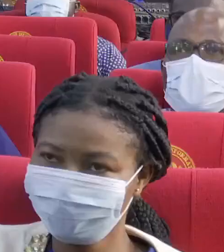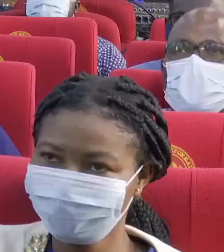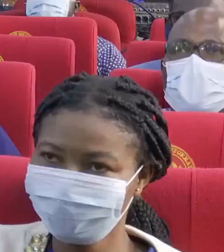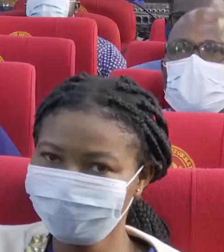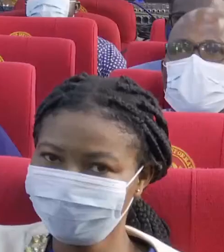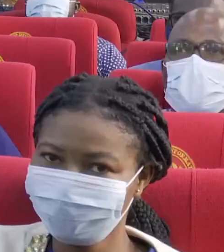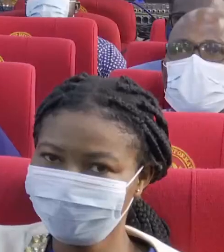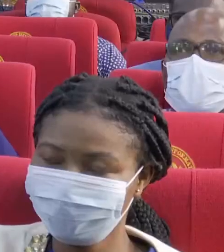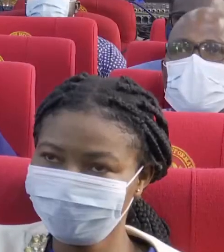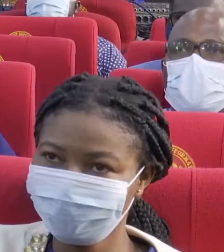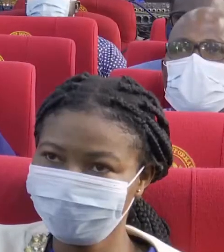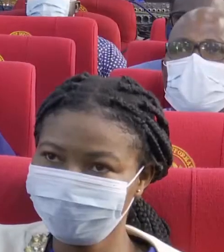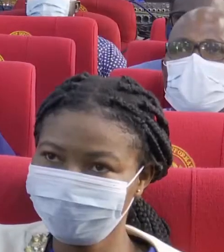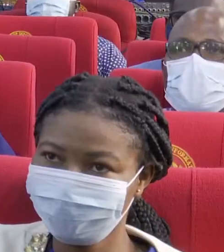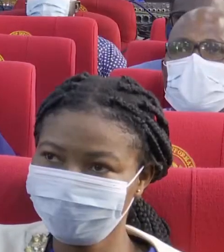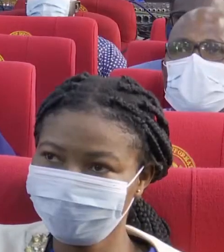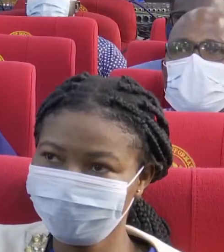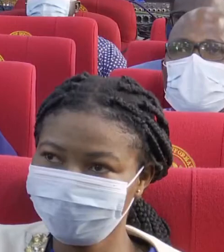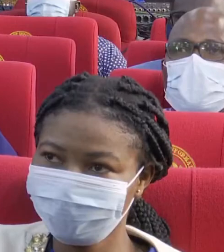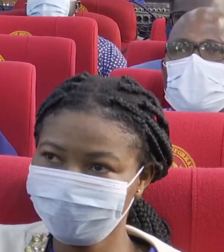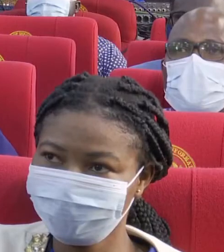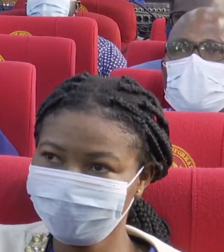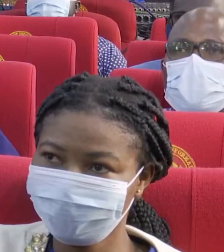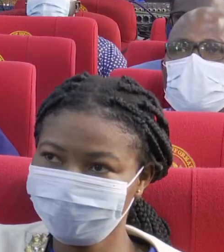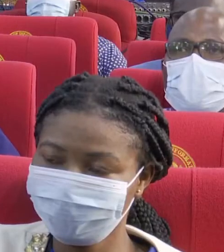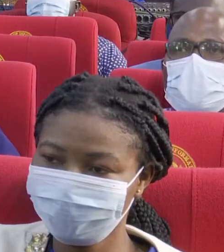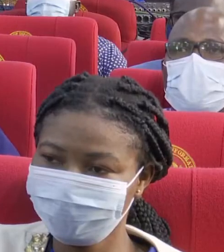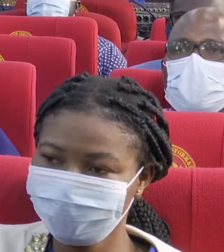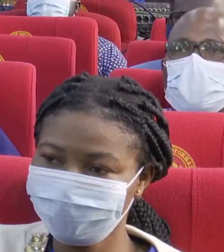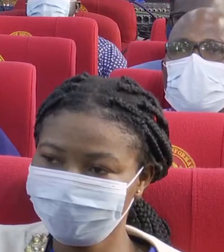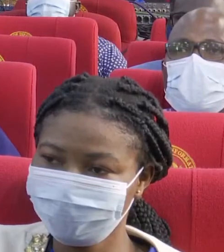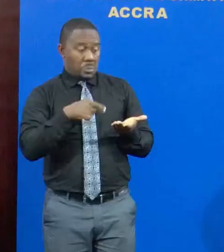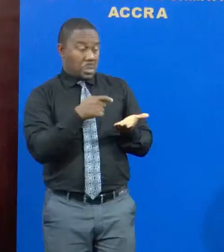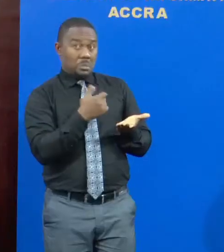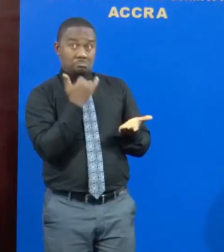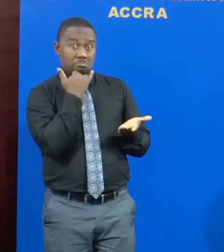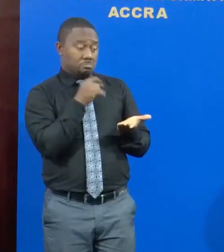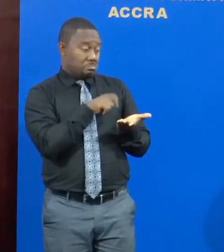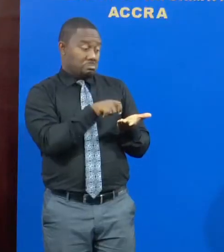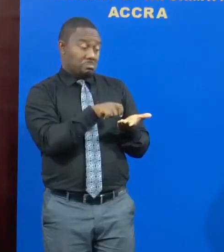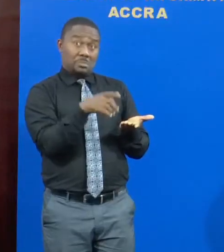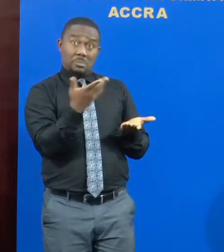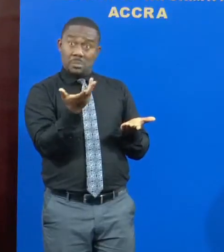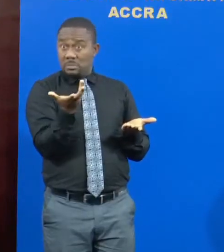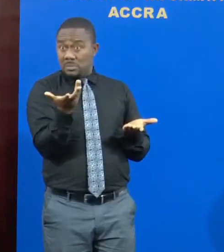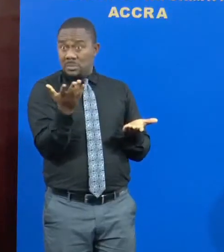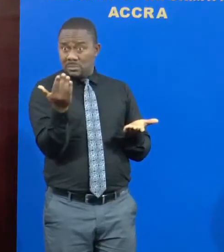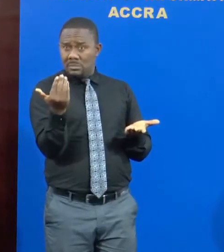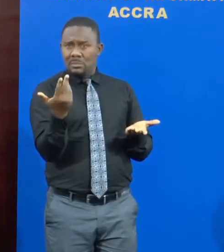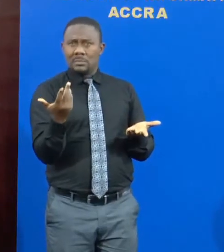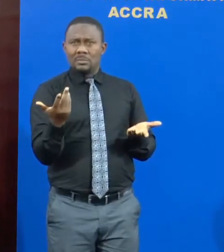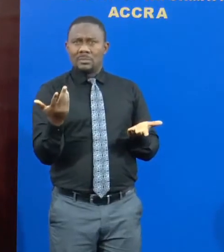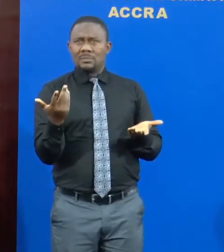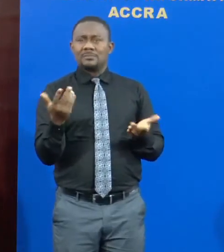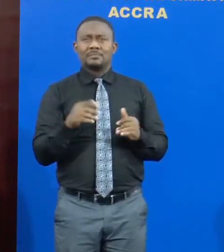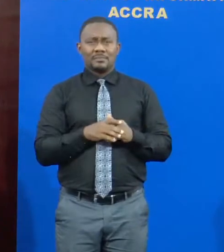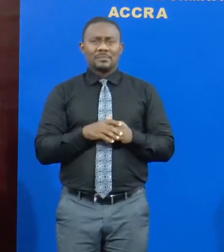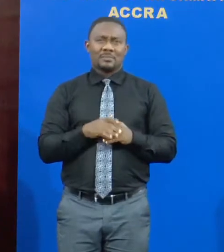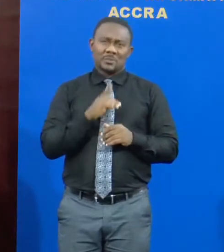you think that we made the error in transcribing what you wrote to us onto our system. And sometimes we do